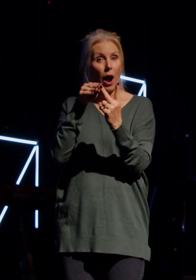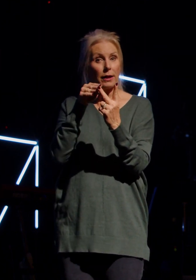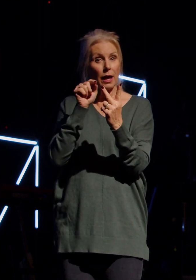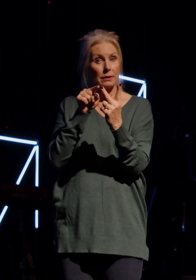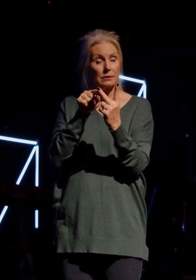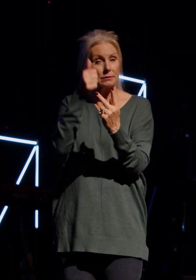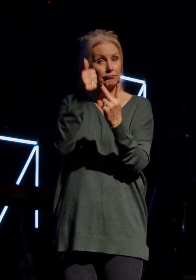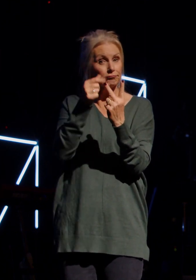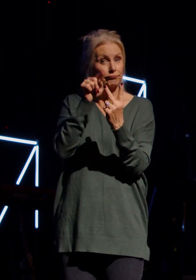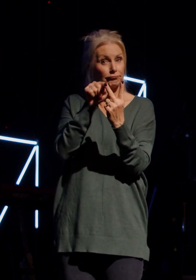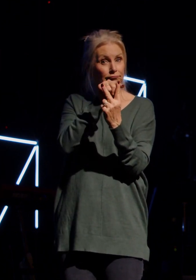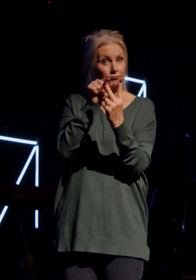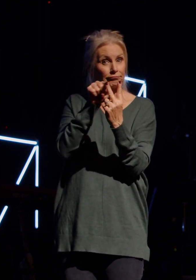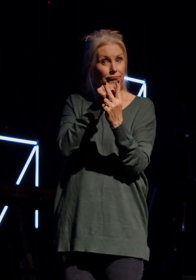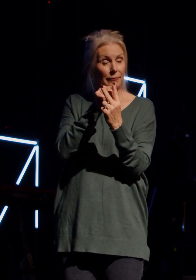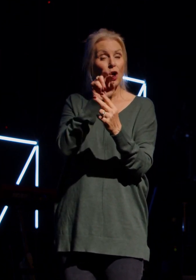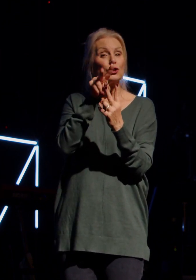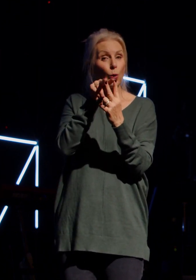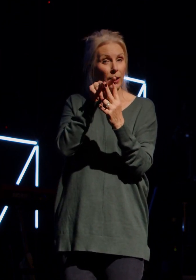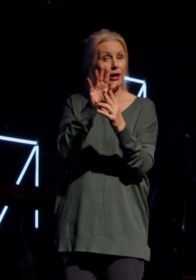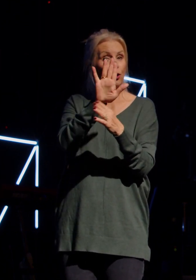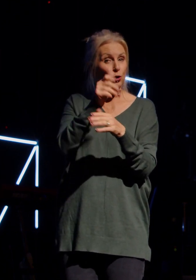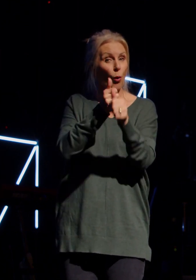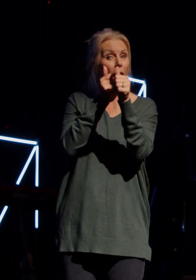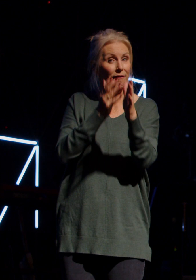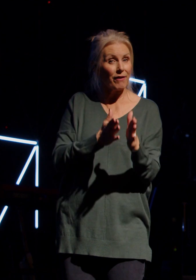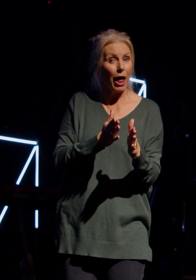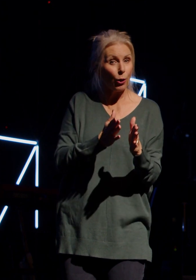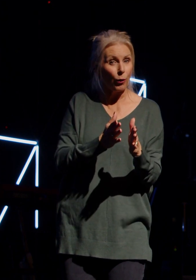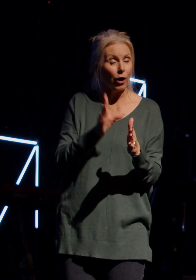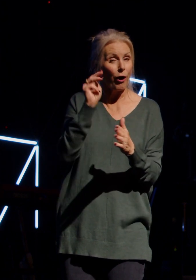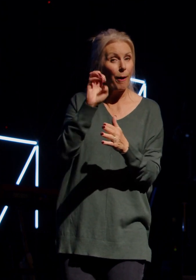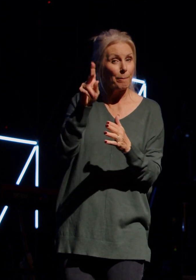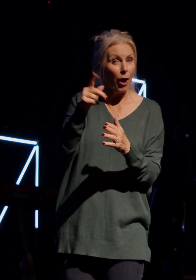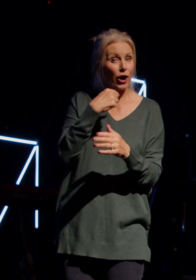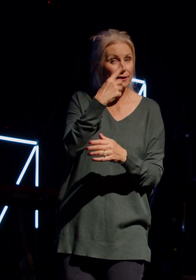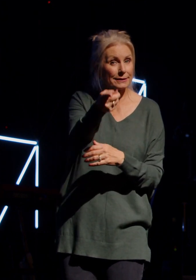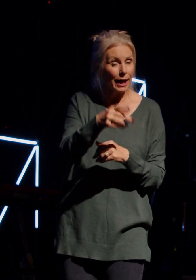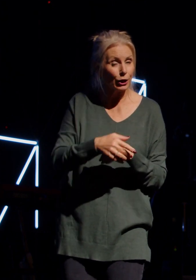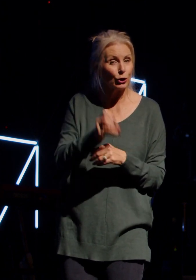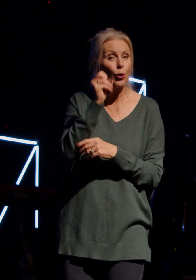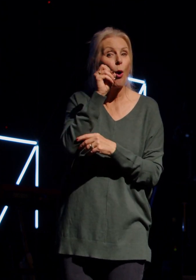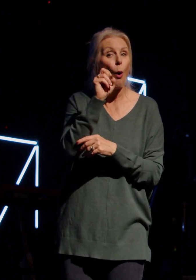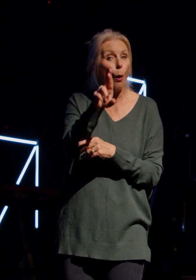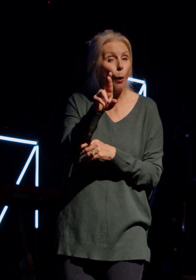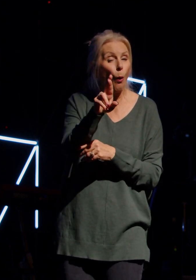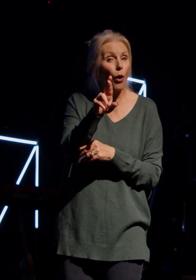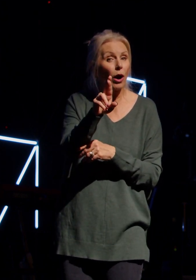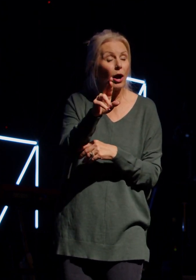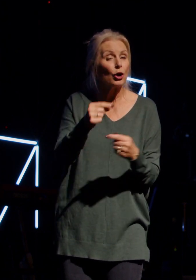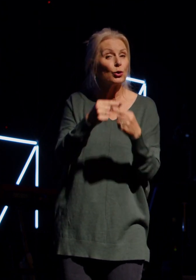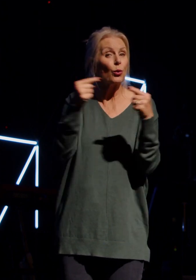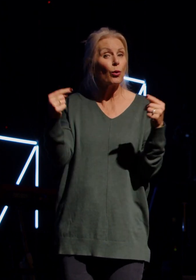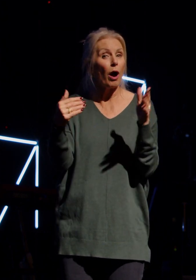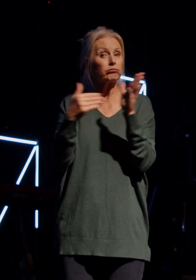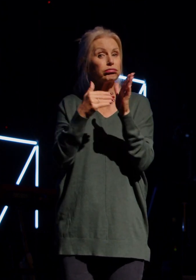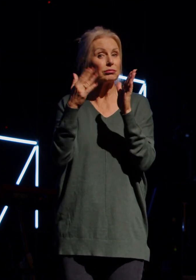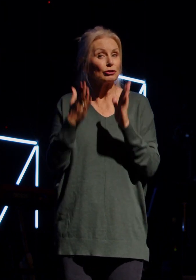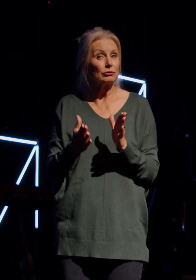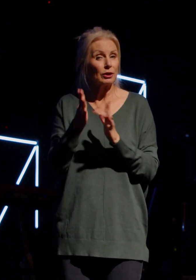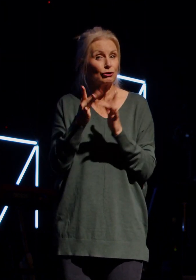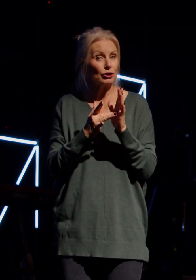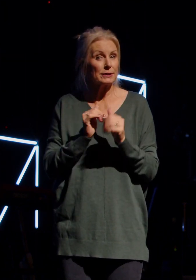me. You're either a follower of Jesus, Mark is telling us, or you're in complete opposition of Jesus. You are